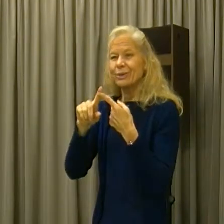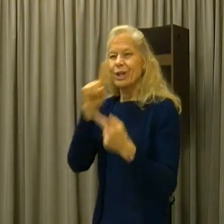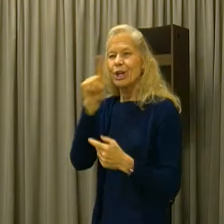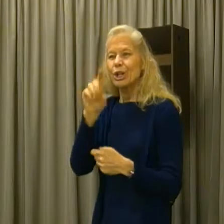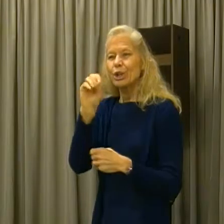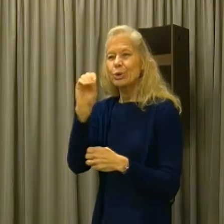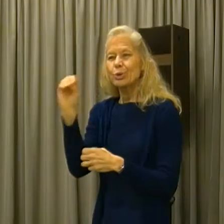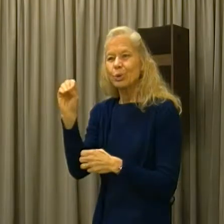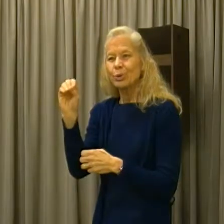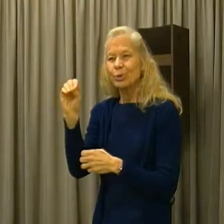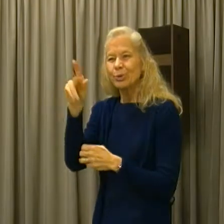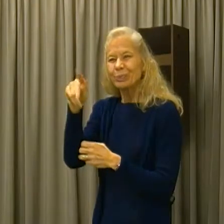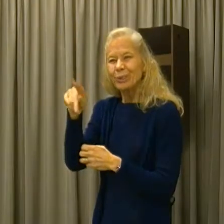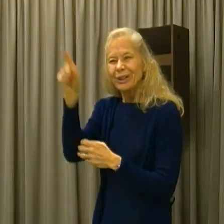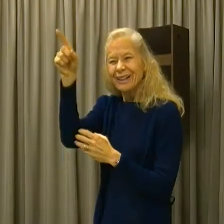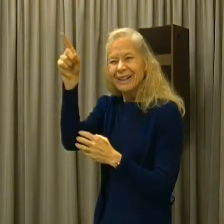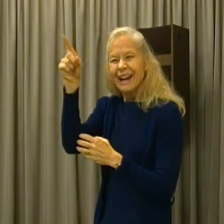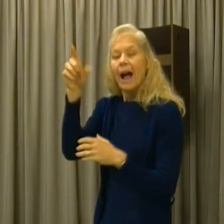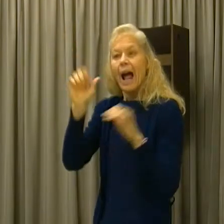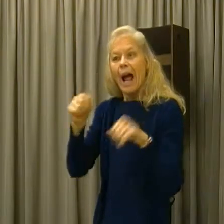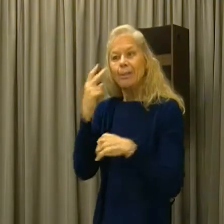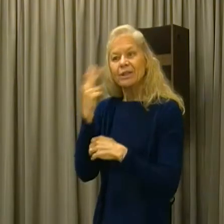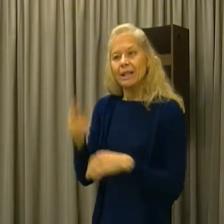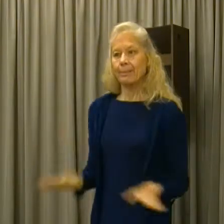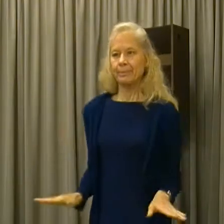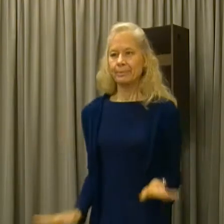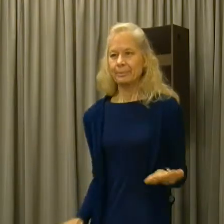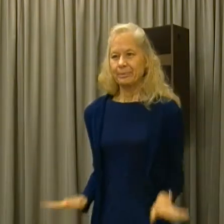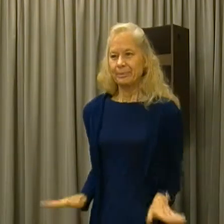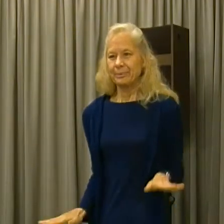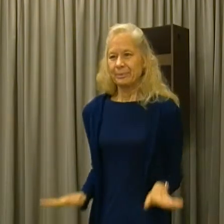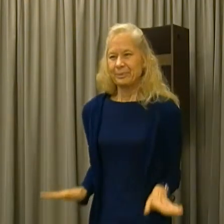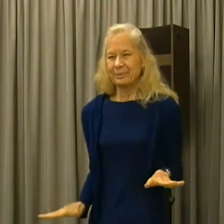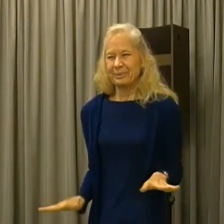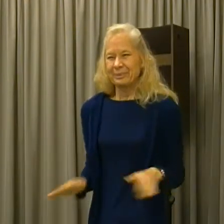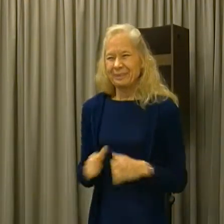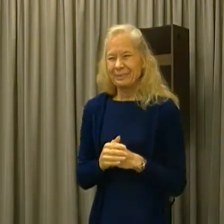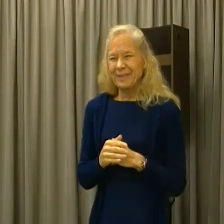He didn't get their tuxedos wet, did he? No. Okay. Jen. They had gotten